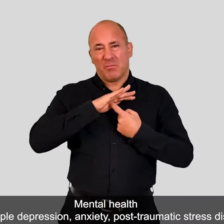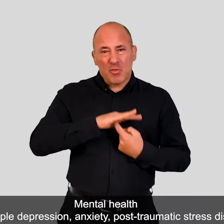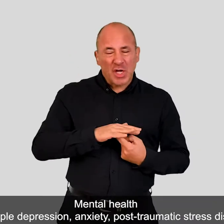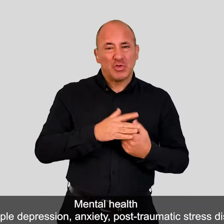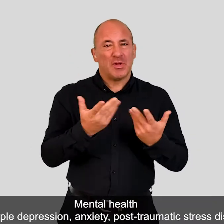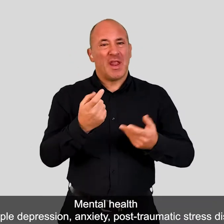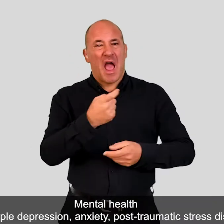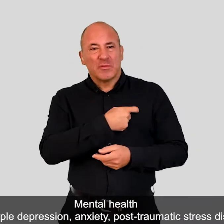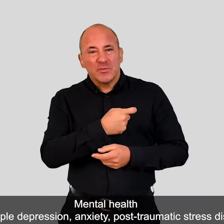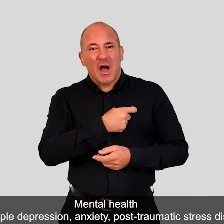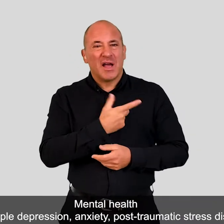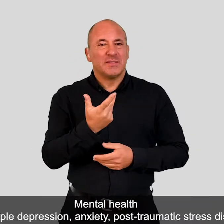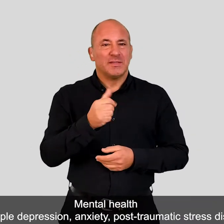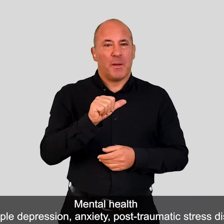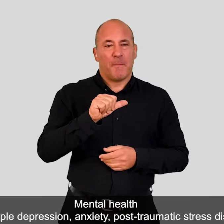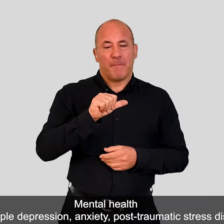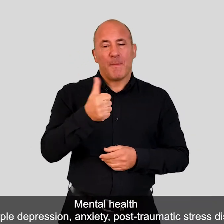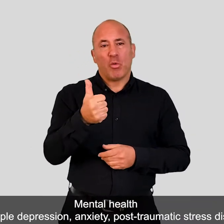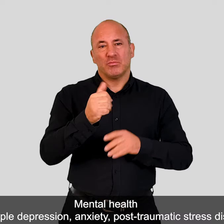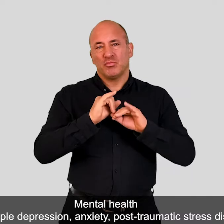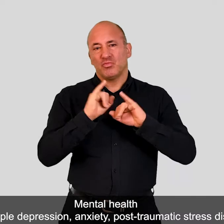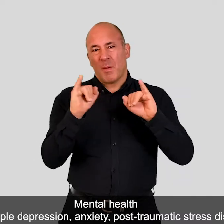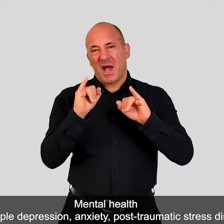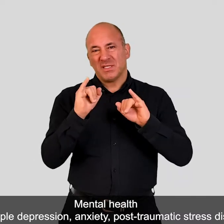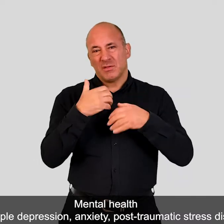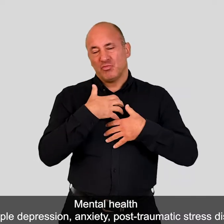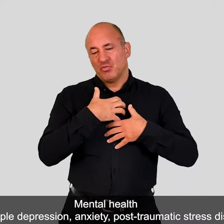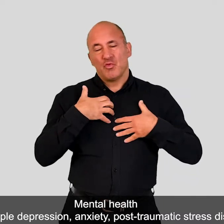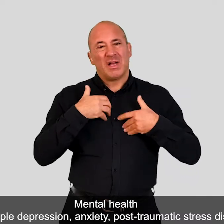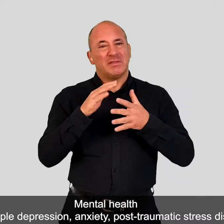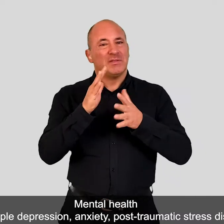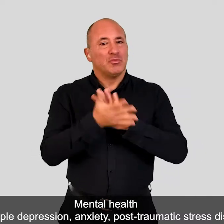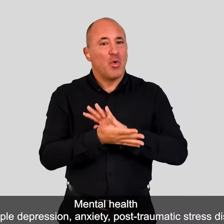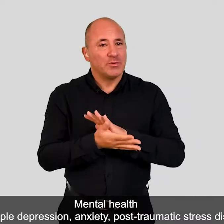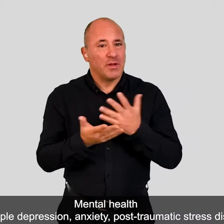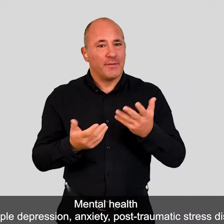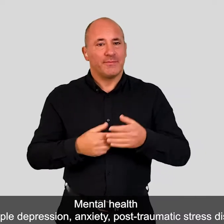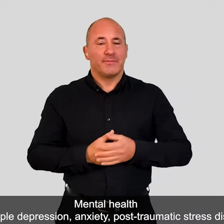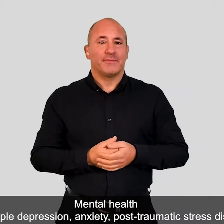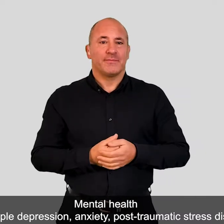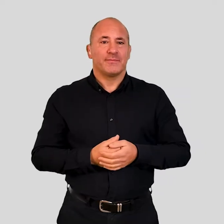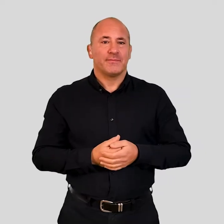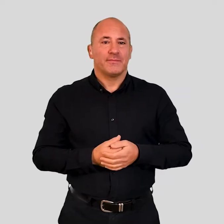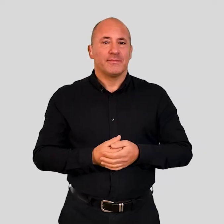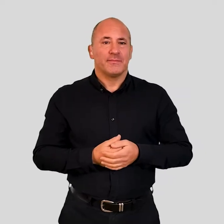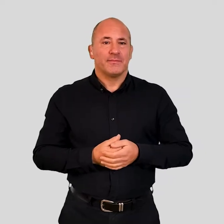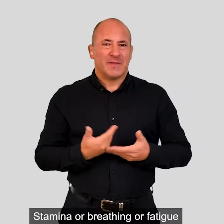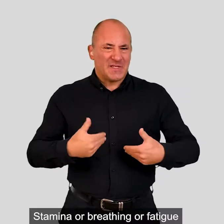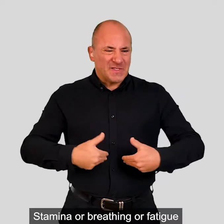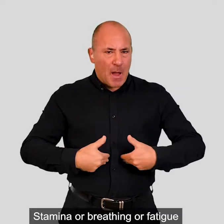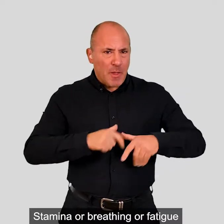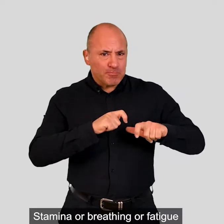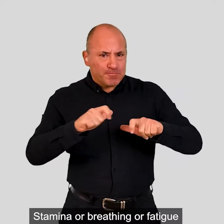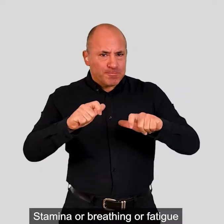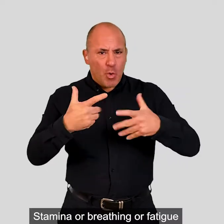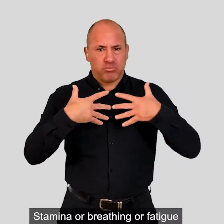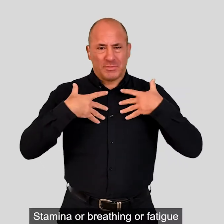example, depression, anxiety, post-traumatic stress disorder. Stamina or breathing